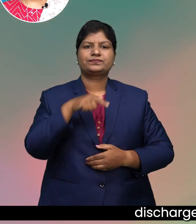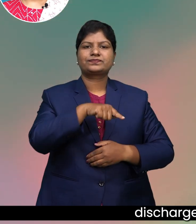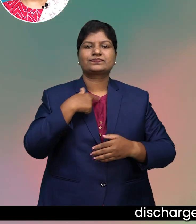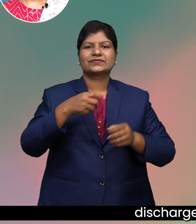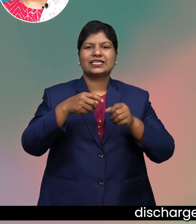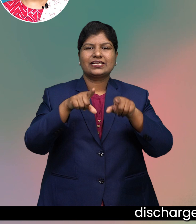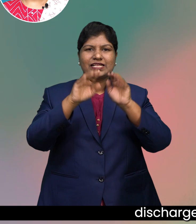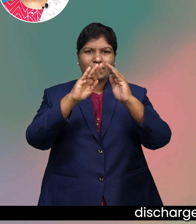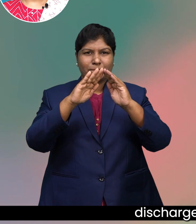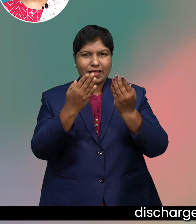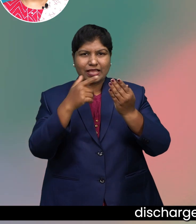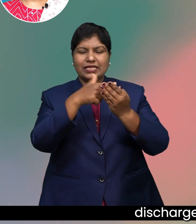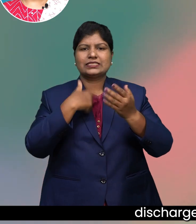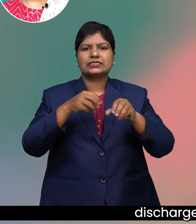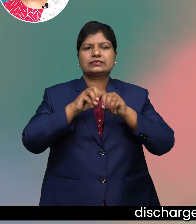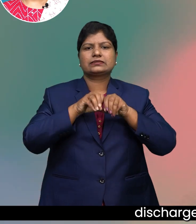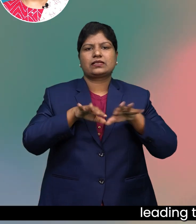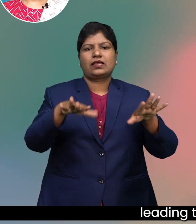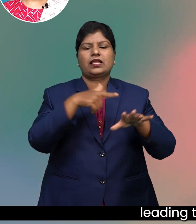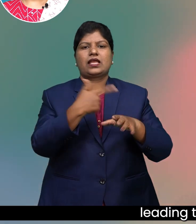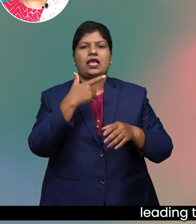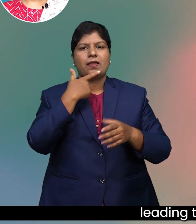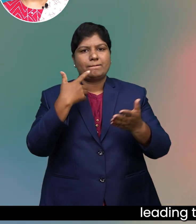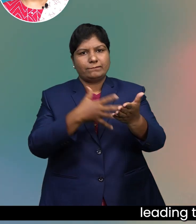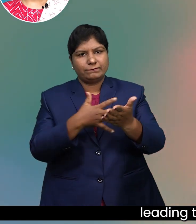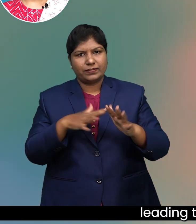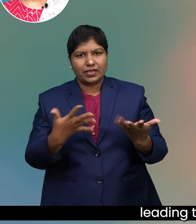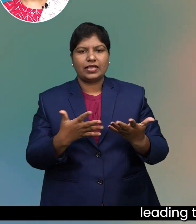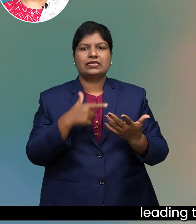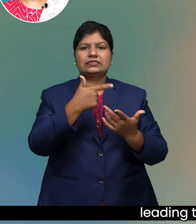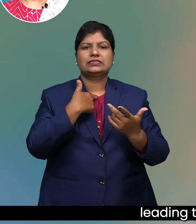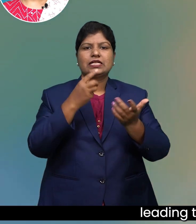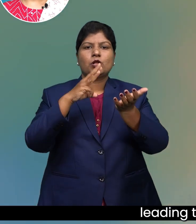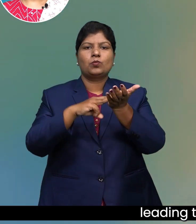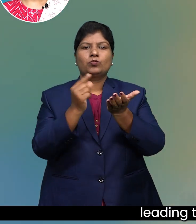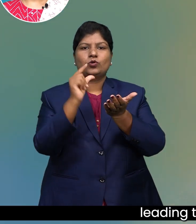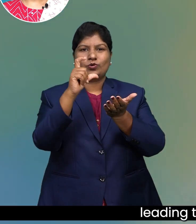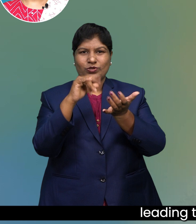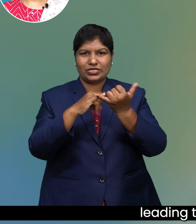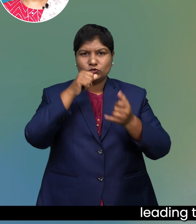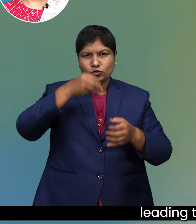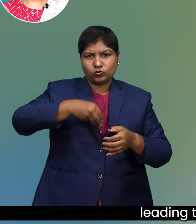discharged as blood and mucus, leading to the menstrual cycle.